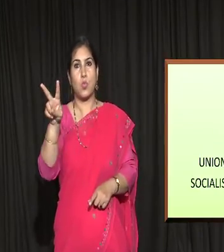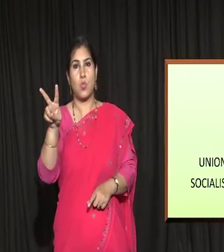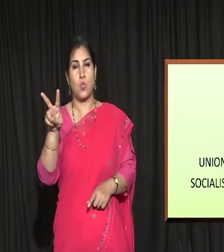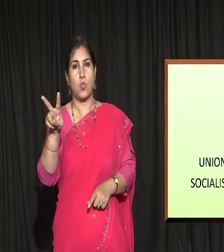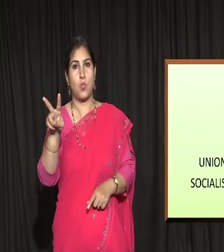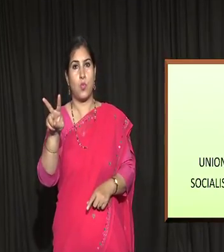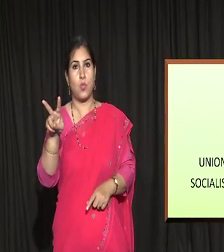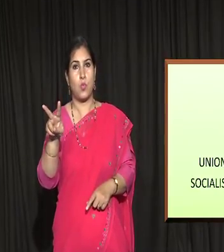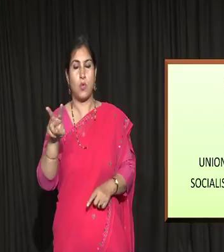1922